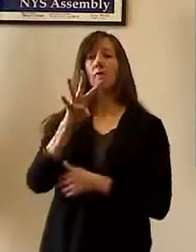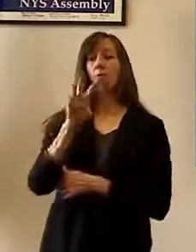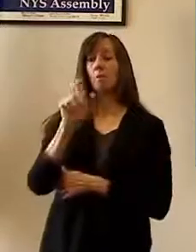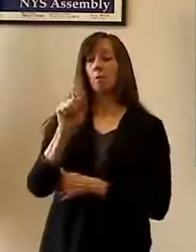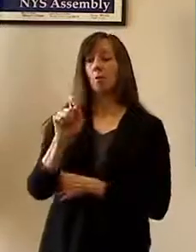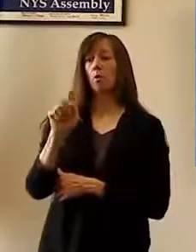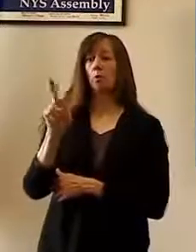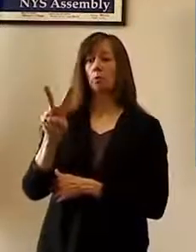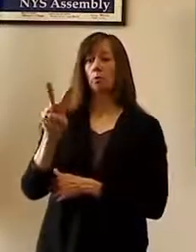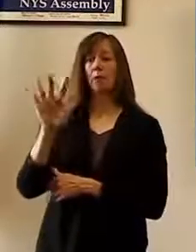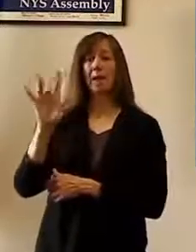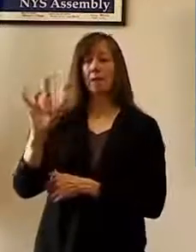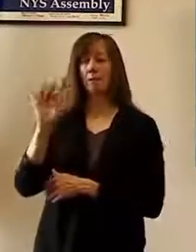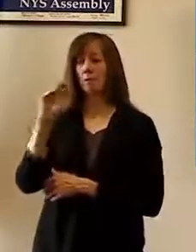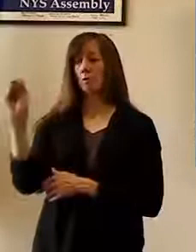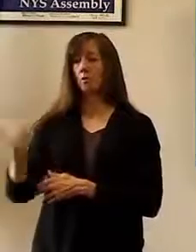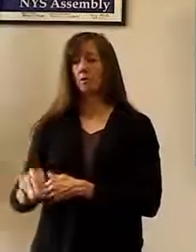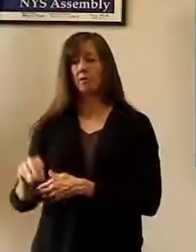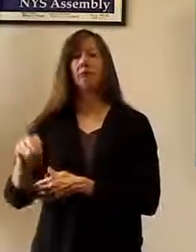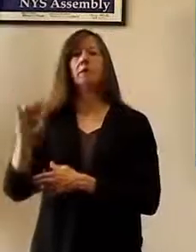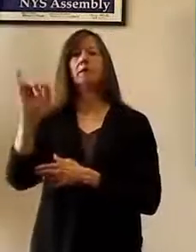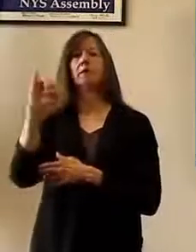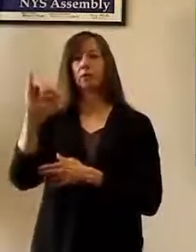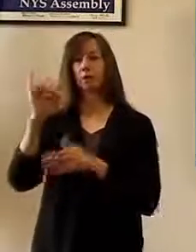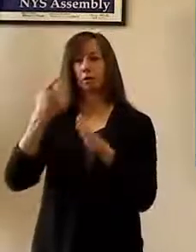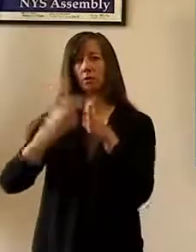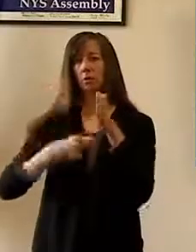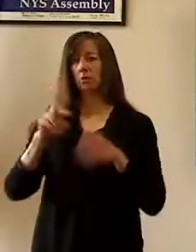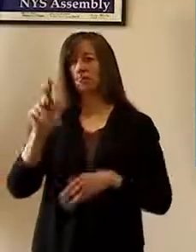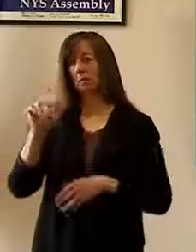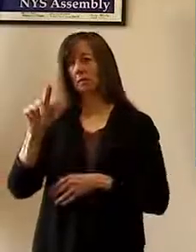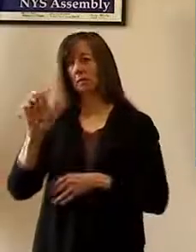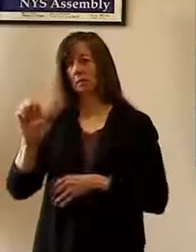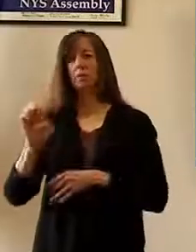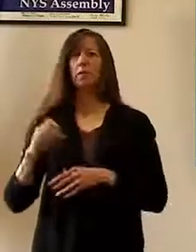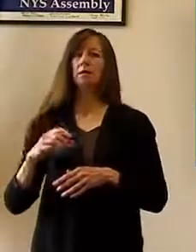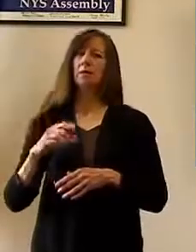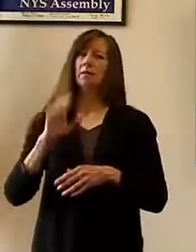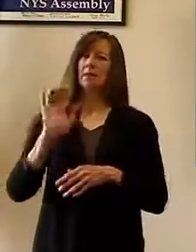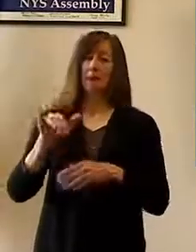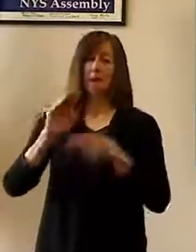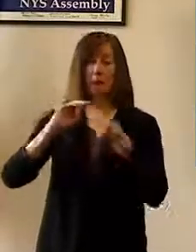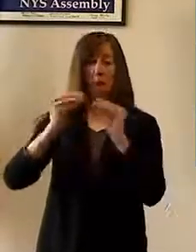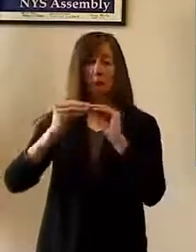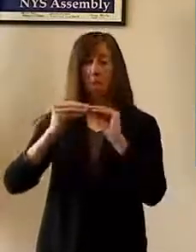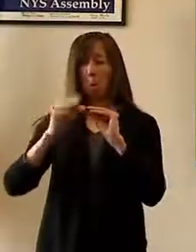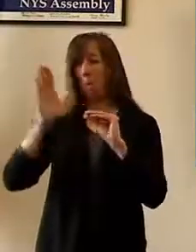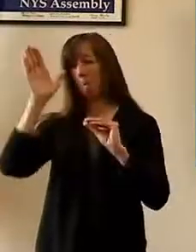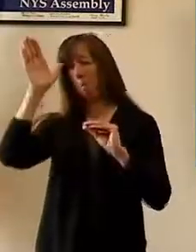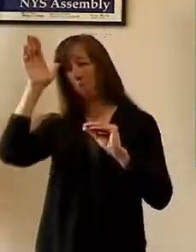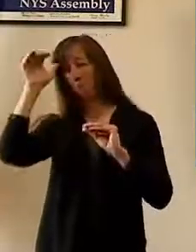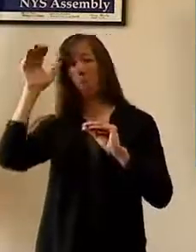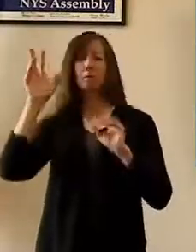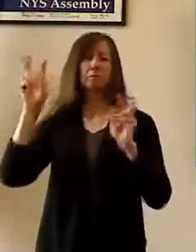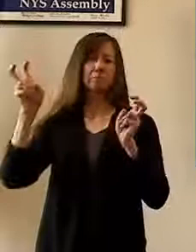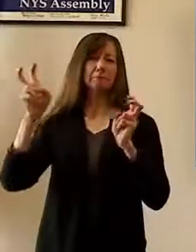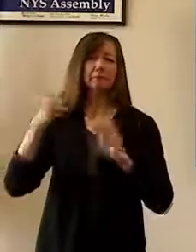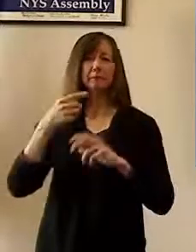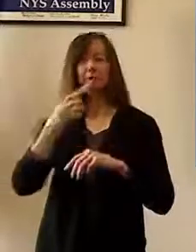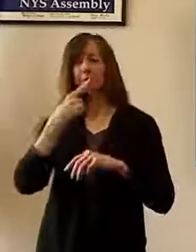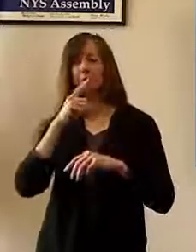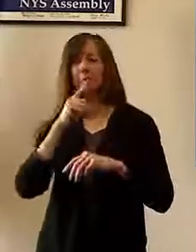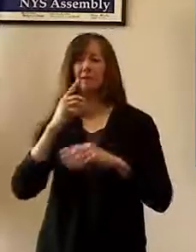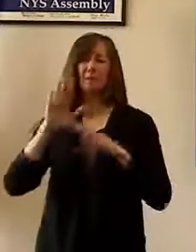4.28%, and it's been very stubborn. I've used that word before. We just have been stuck at